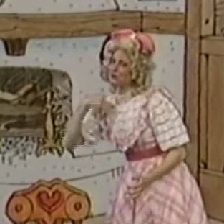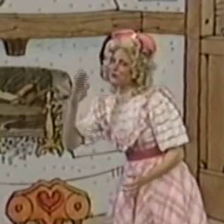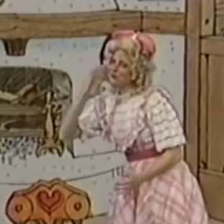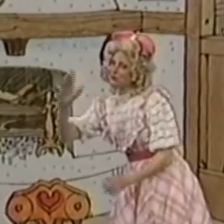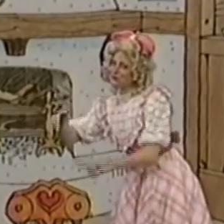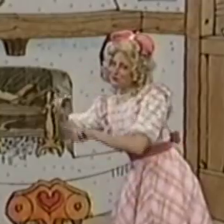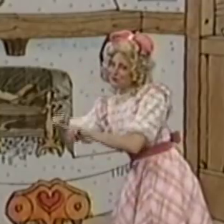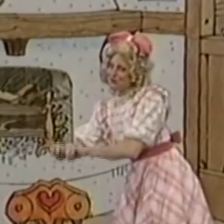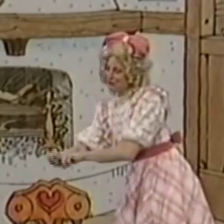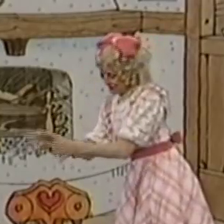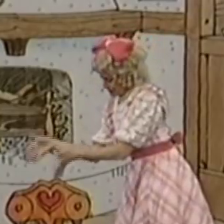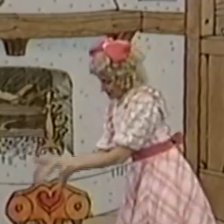I think I will sit here.